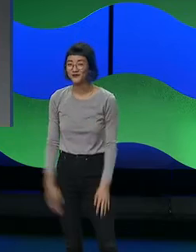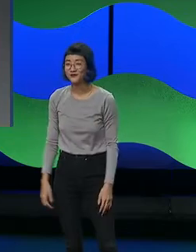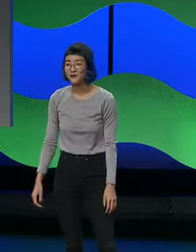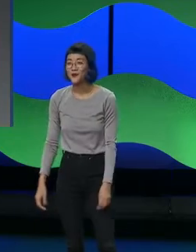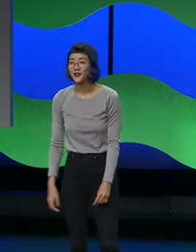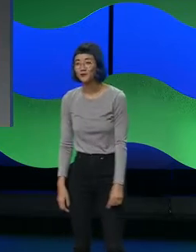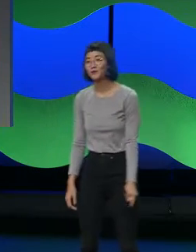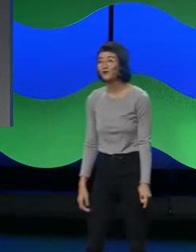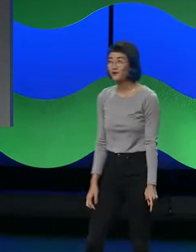interest rate.